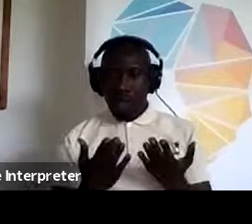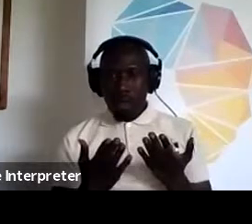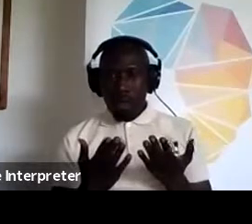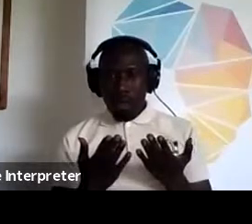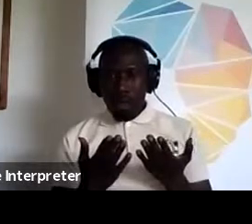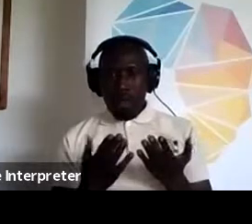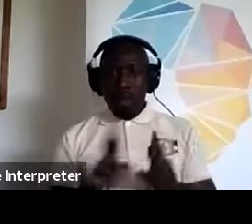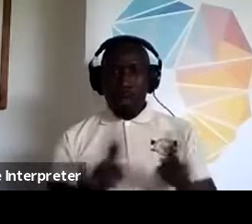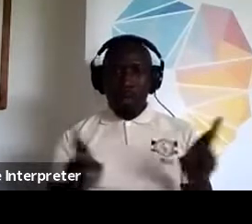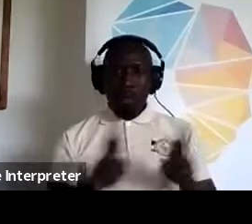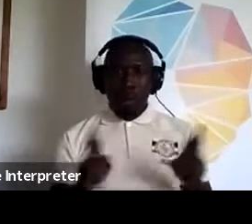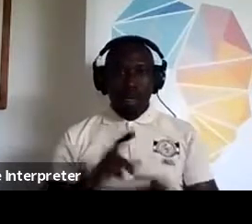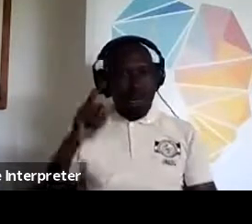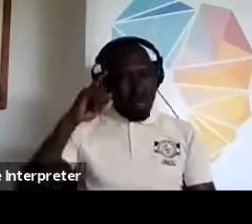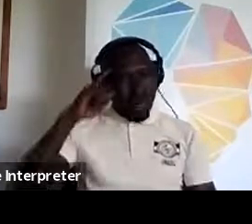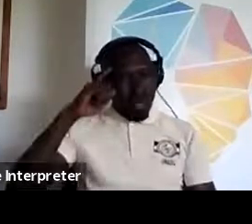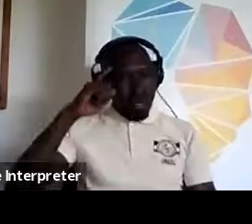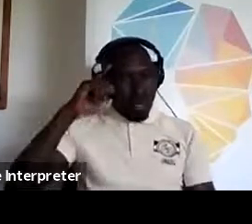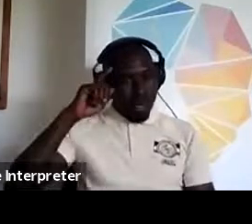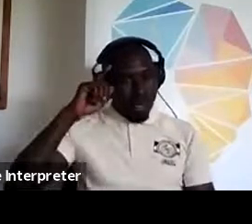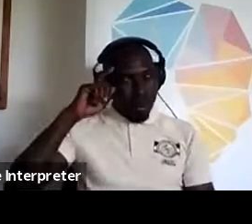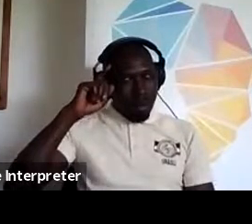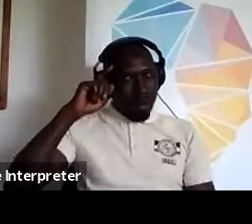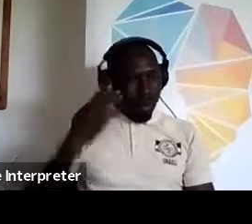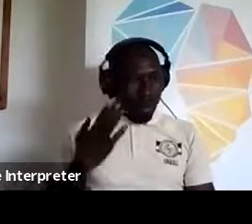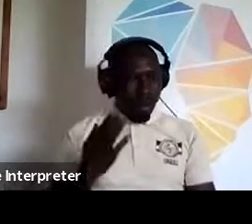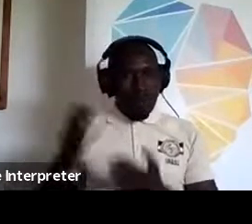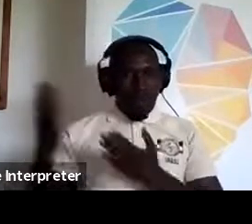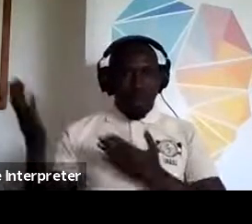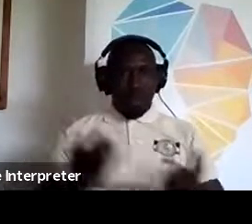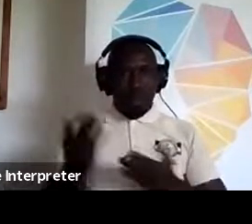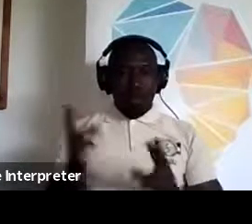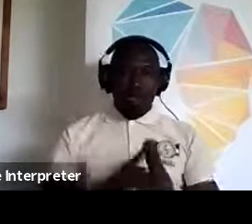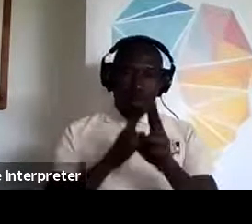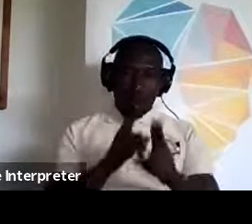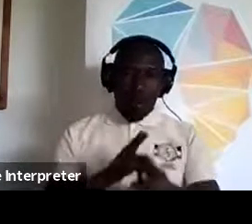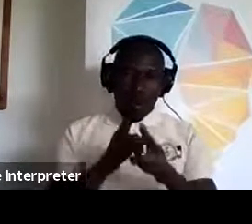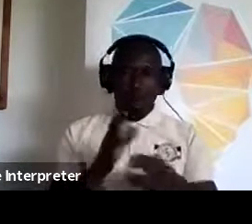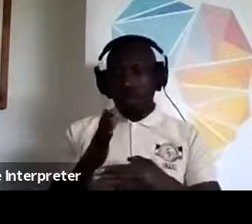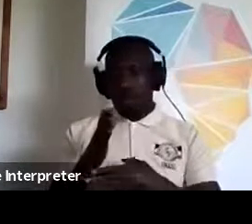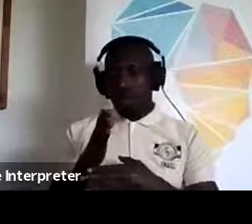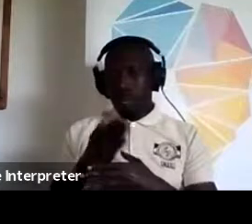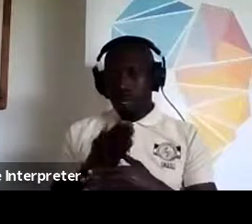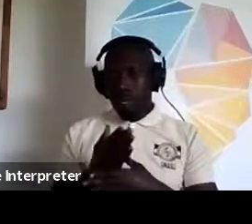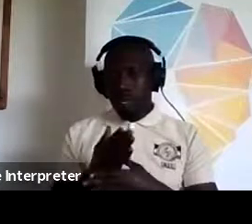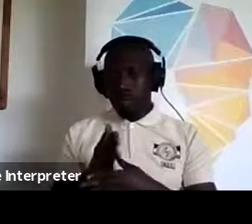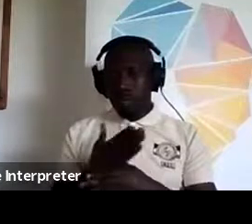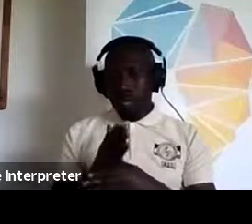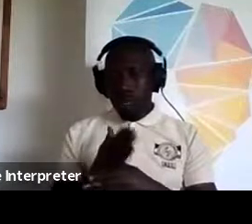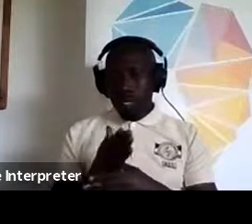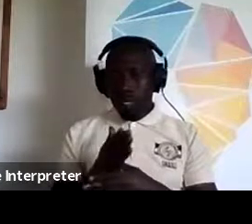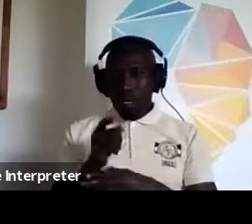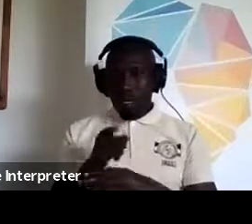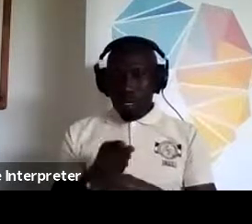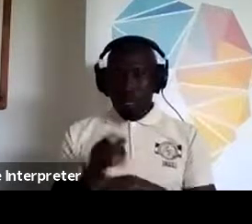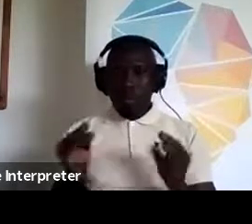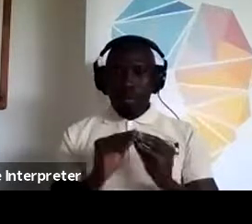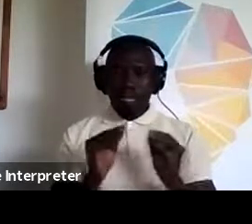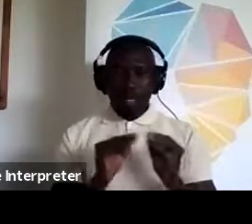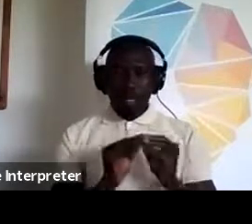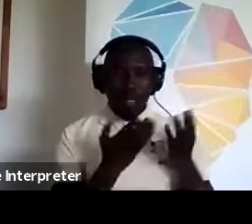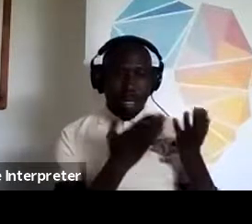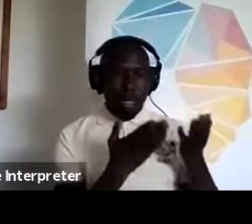I'm already thinking of inviting Honorable Minister to a meeting here